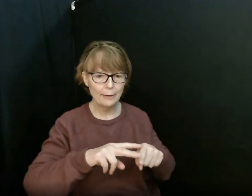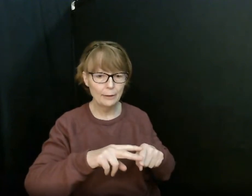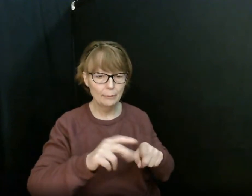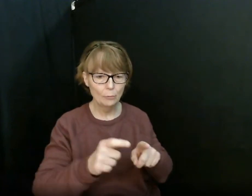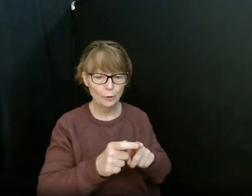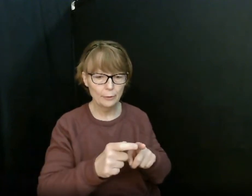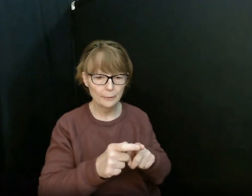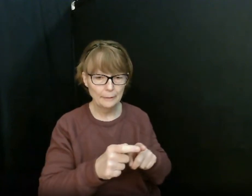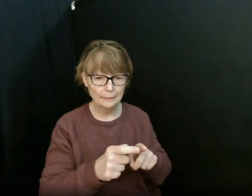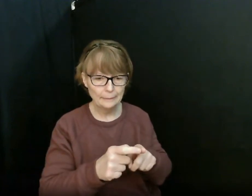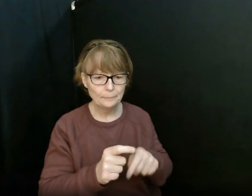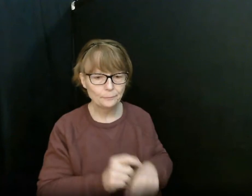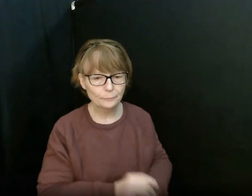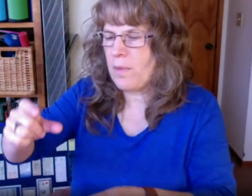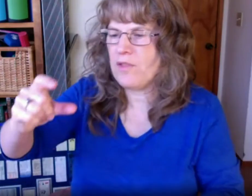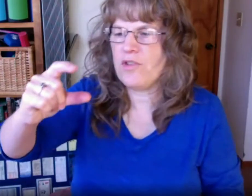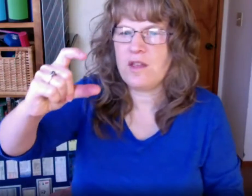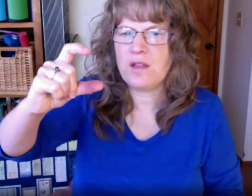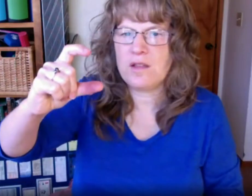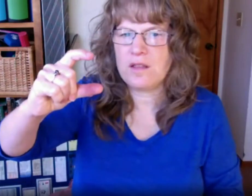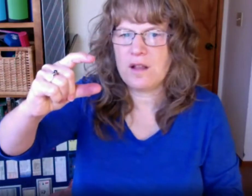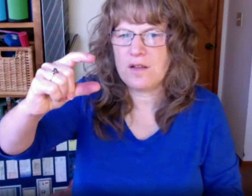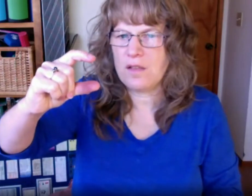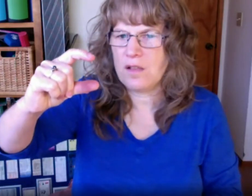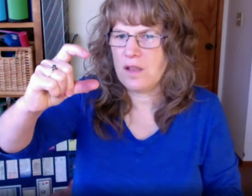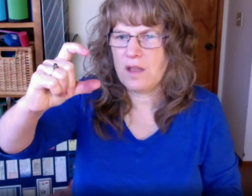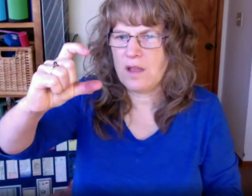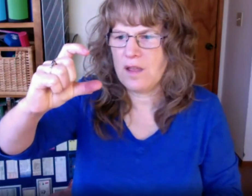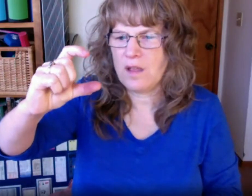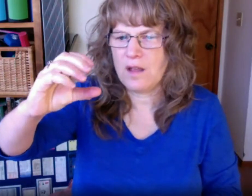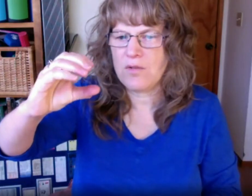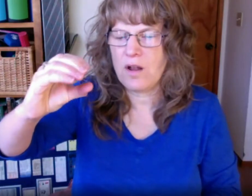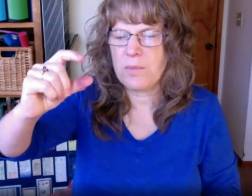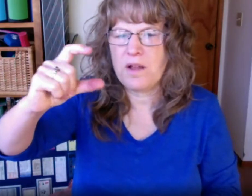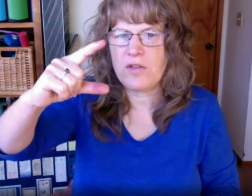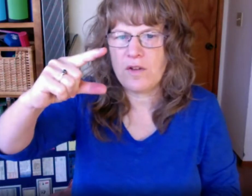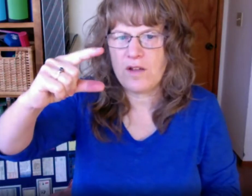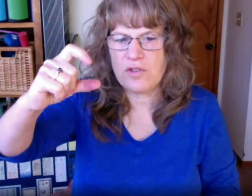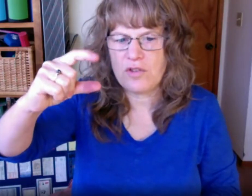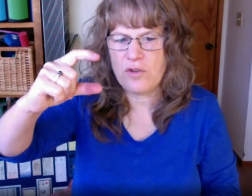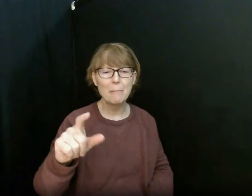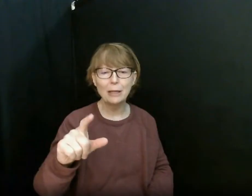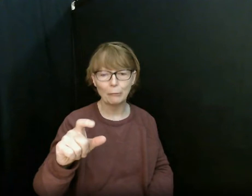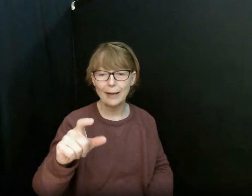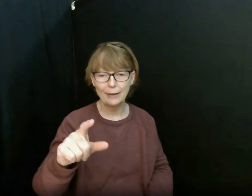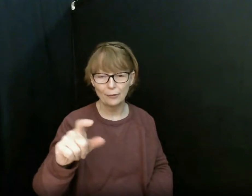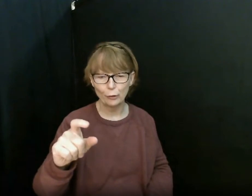Vocabulary. Word. And when you say bent G, that's not a C. Yeah, it's kind of in the middle, right? It's a crooked